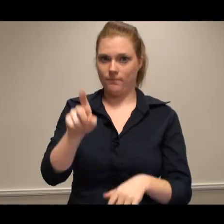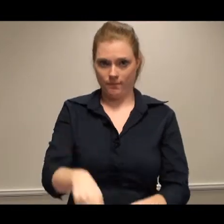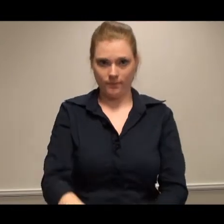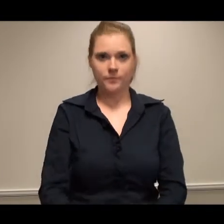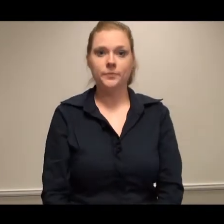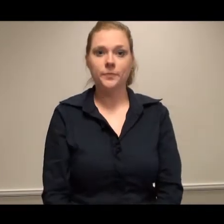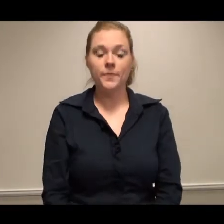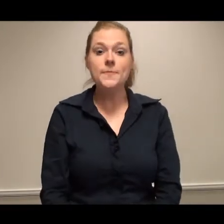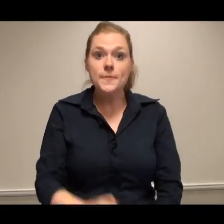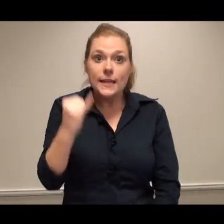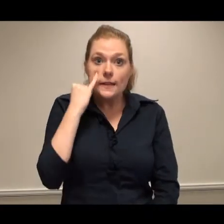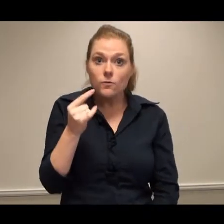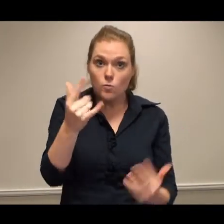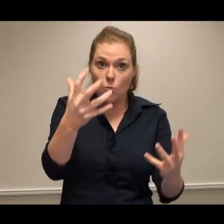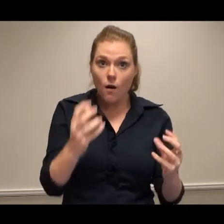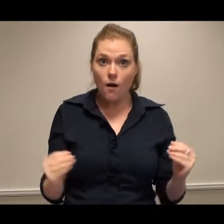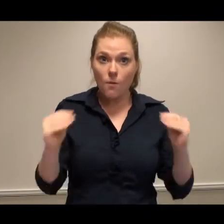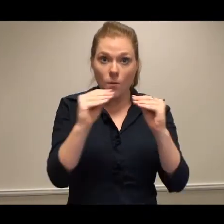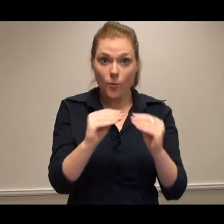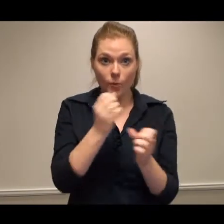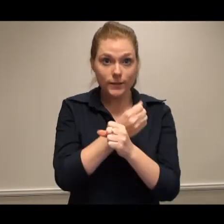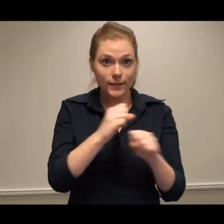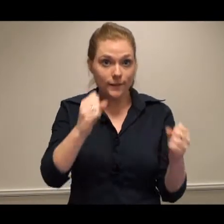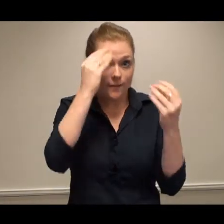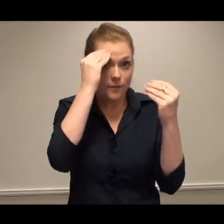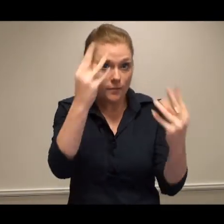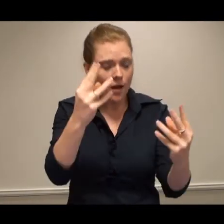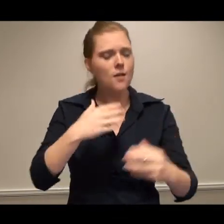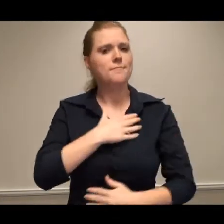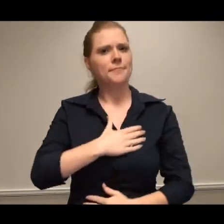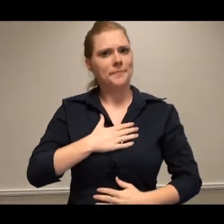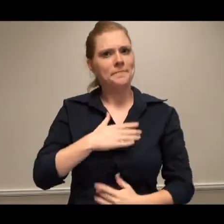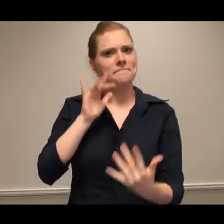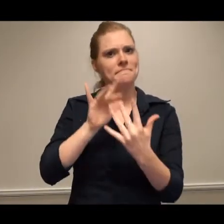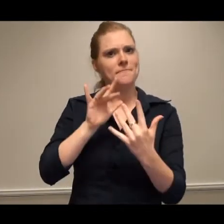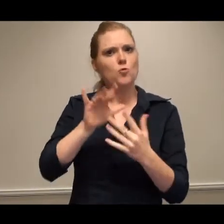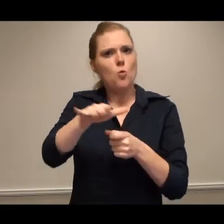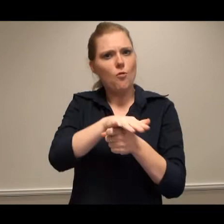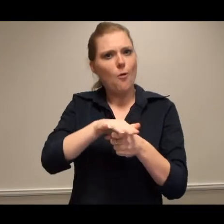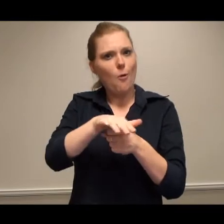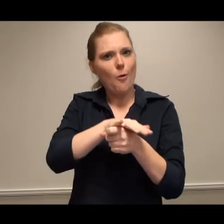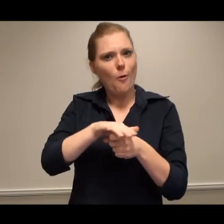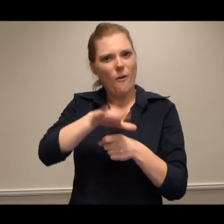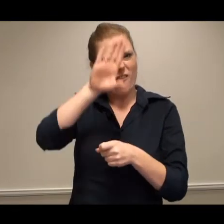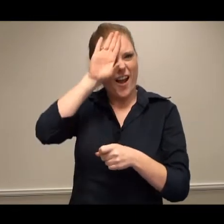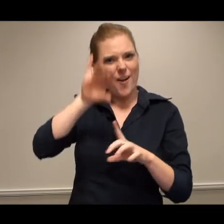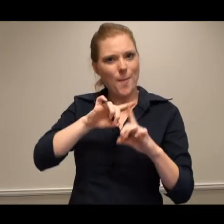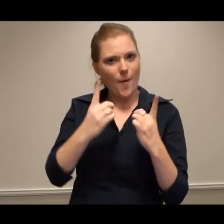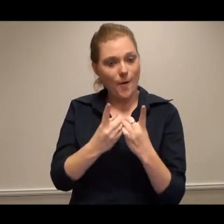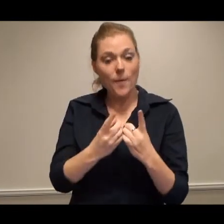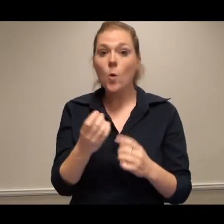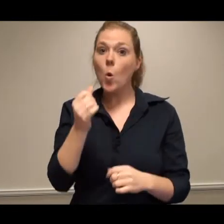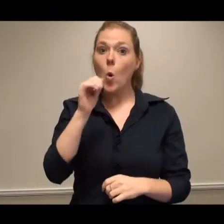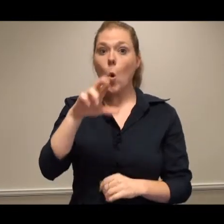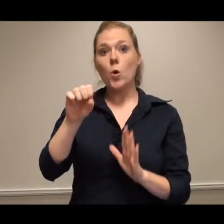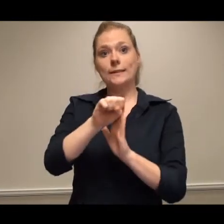For more fire safety tips, please contact your local fire department or the State Fire Marshal's Office.